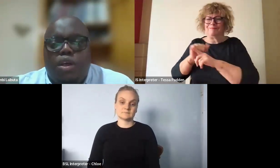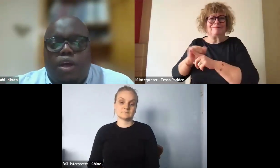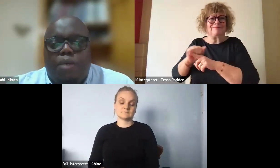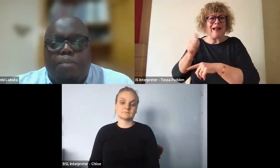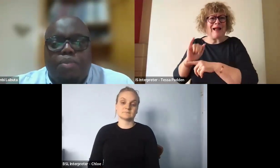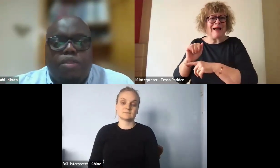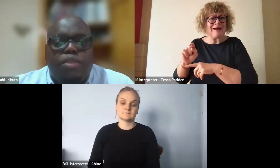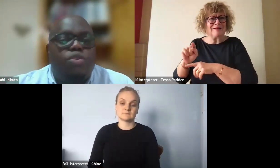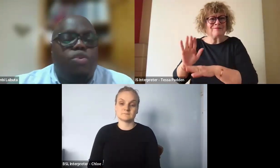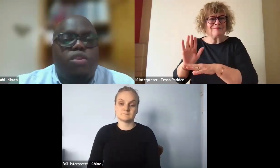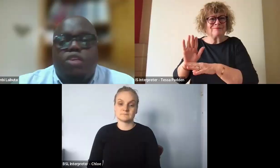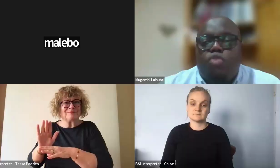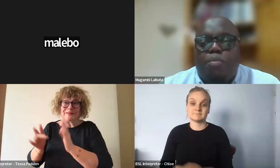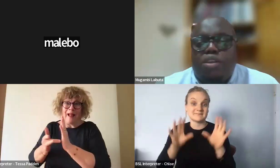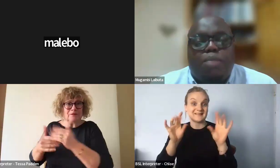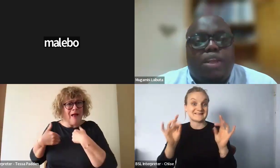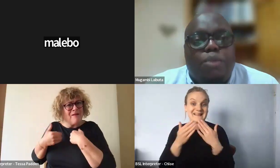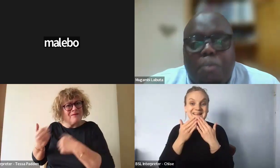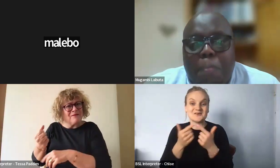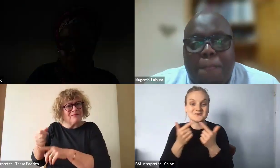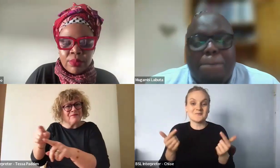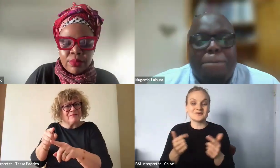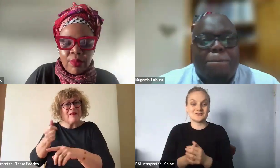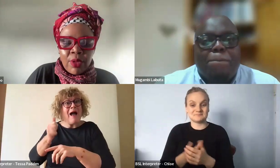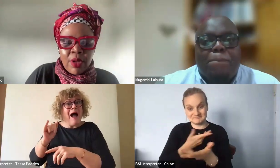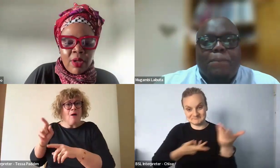situation. Thank you so much, Malebo.